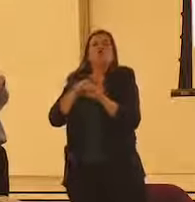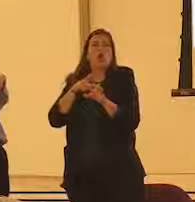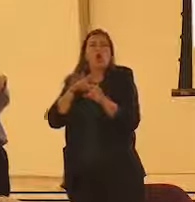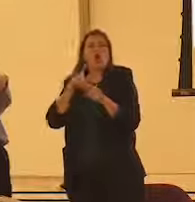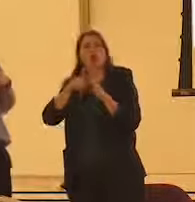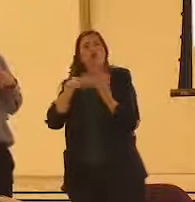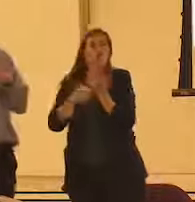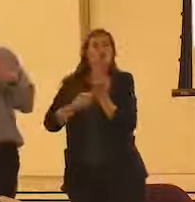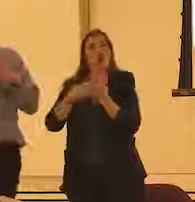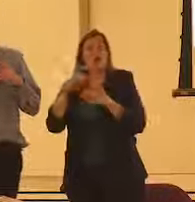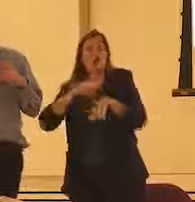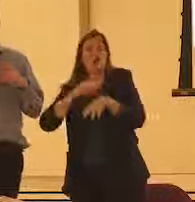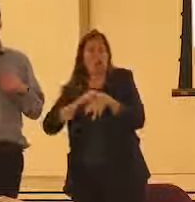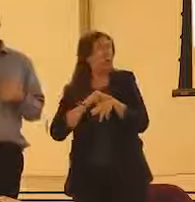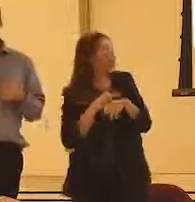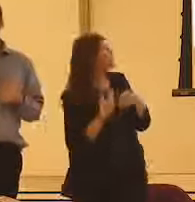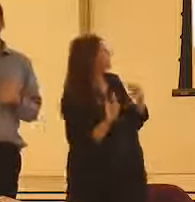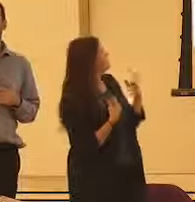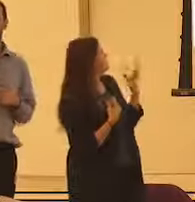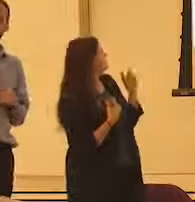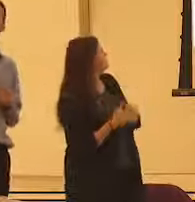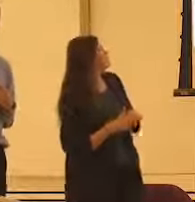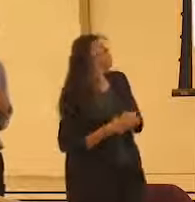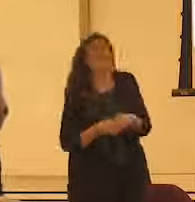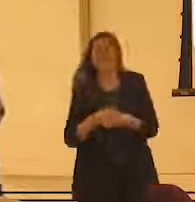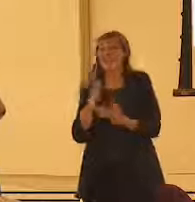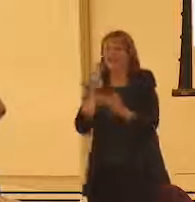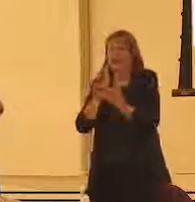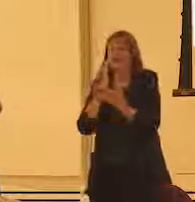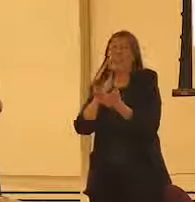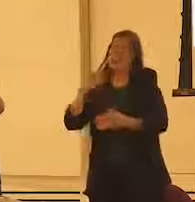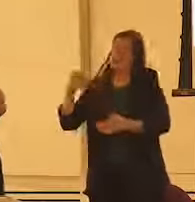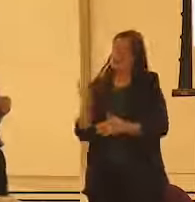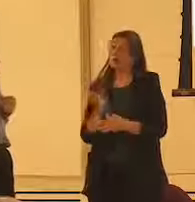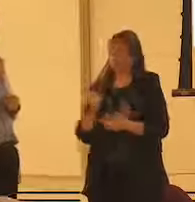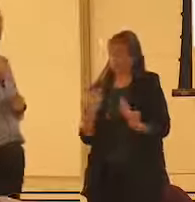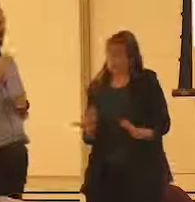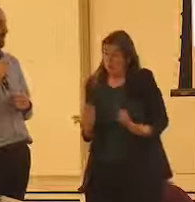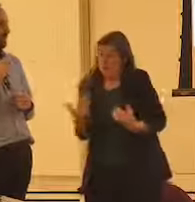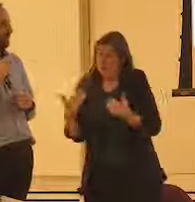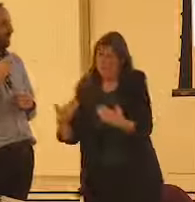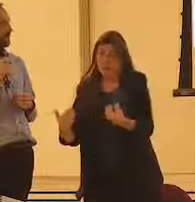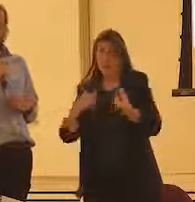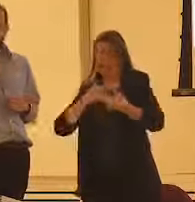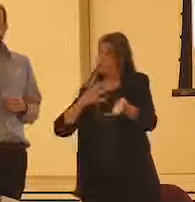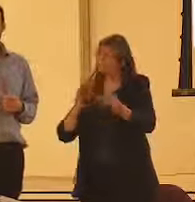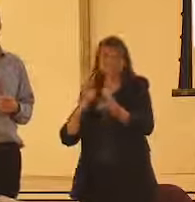we go. I really should have done my BSL level 3 by now, given that I sign every day of my